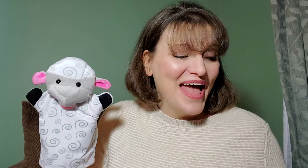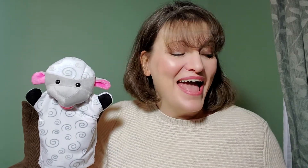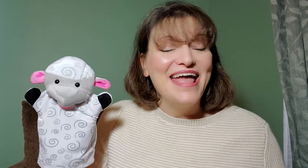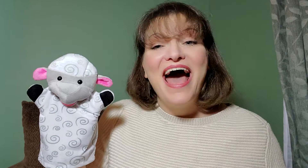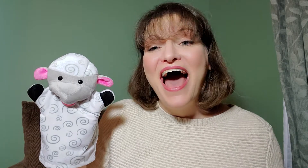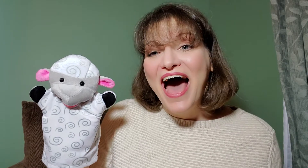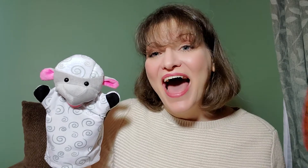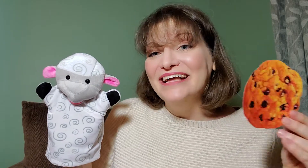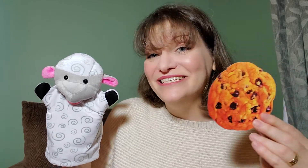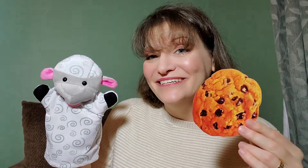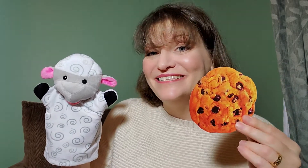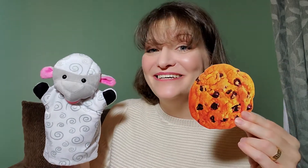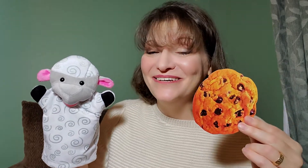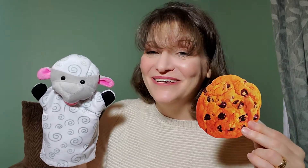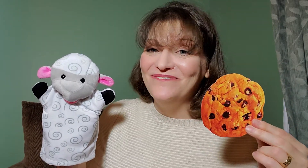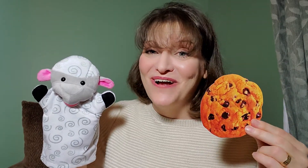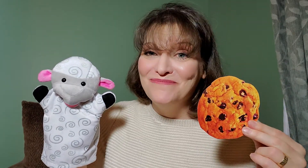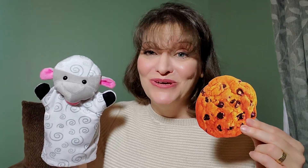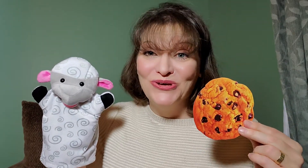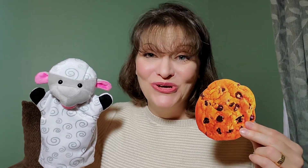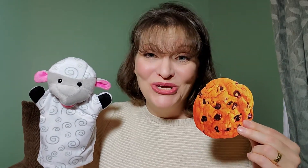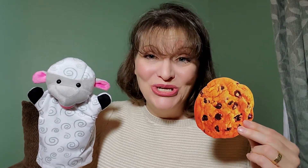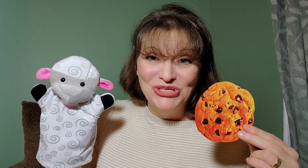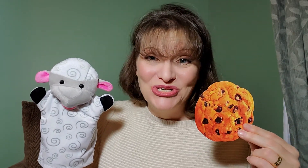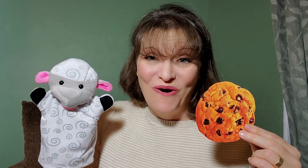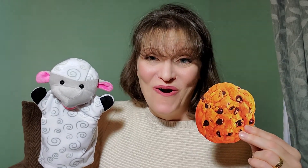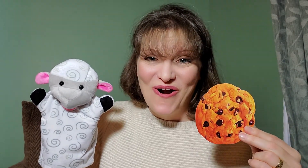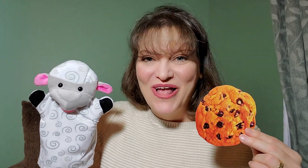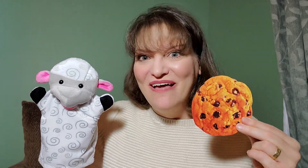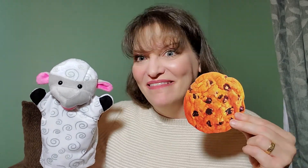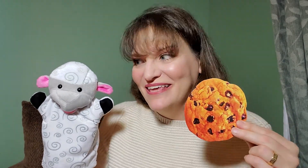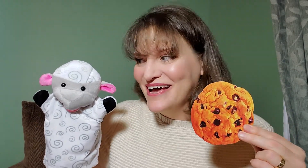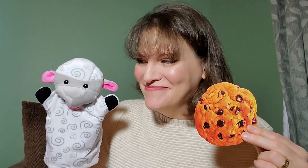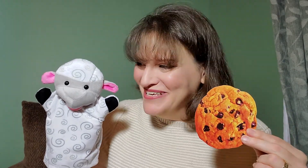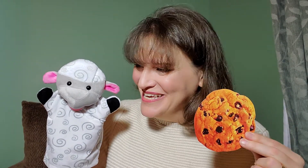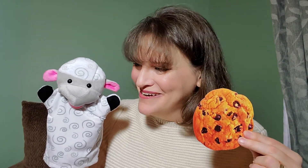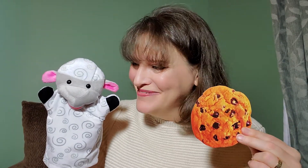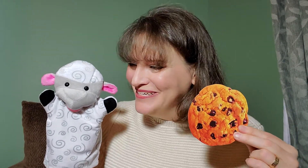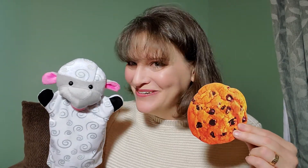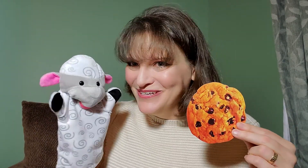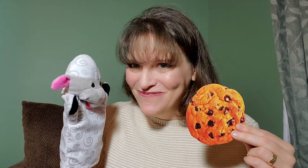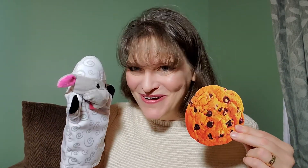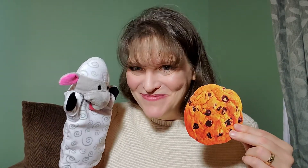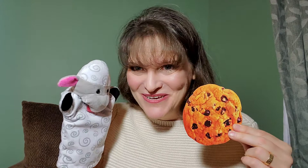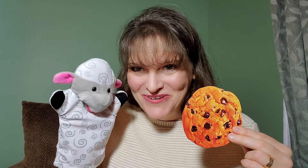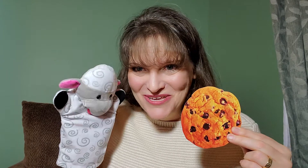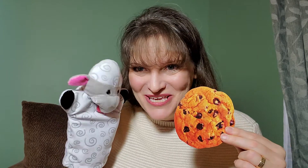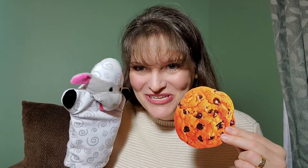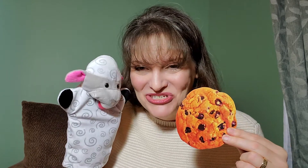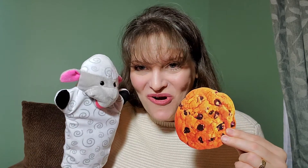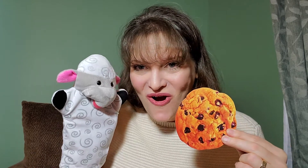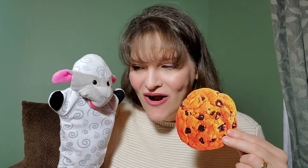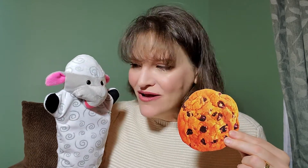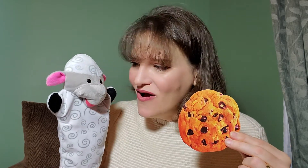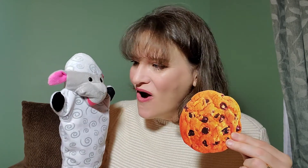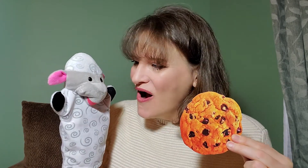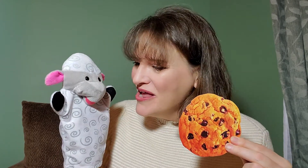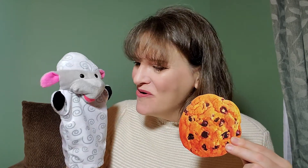Okay. I took the cookie from the cookie jar. The yummy, yummy cookie from the cookie jar. Are you